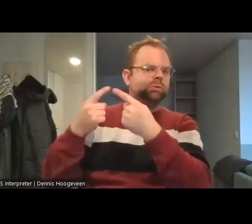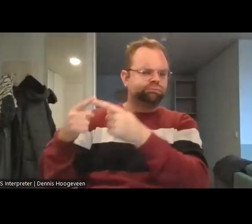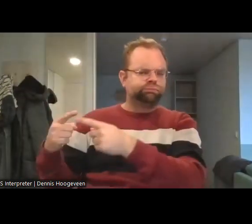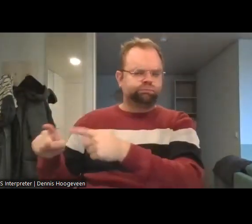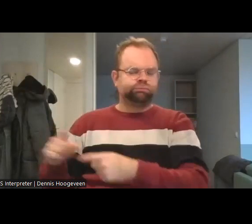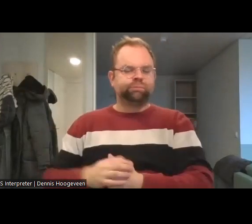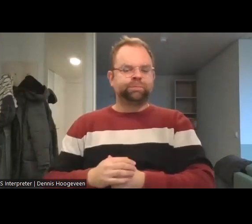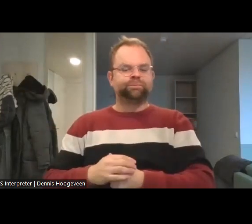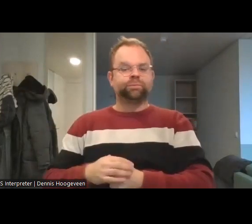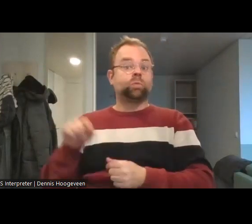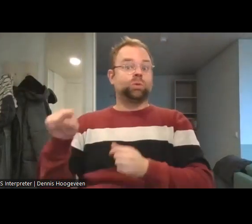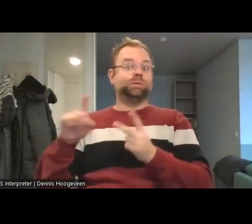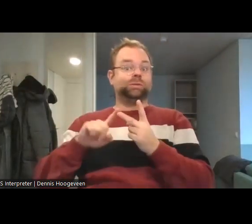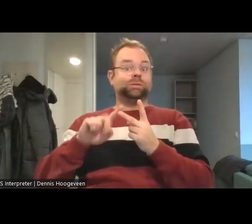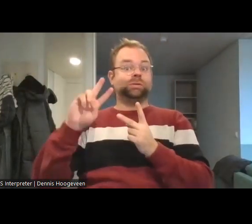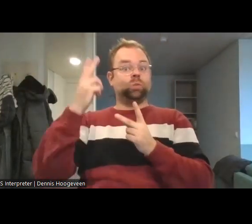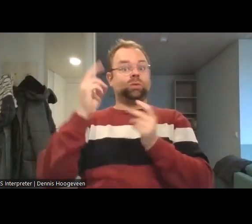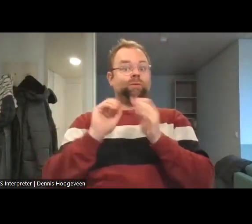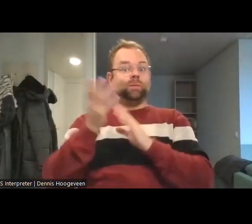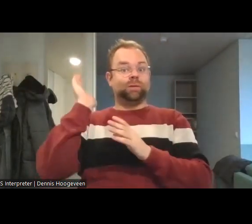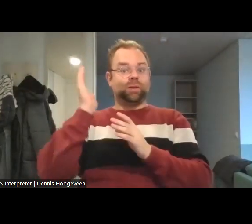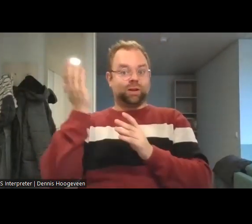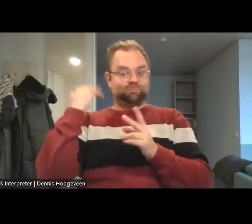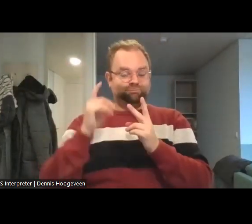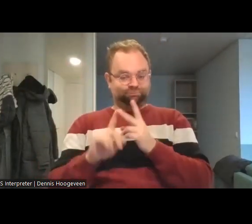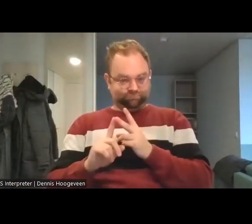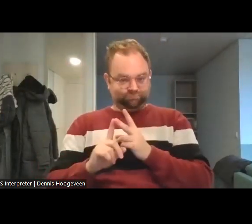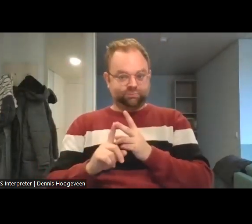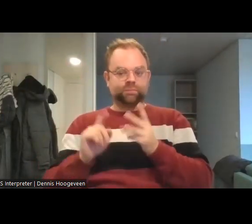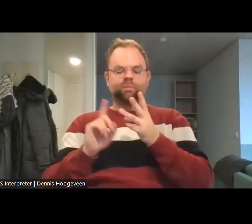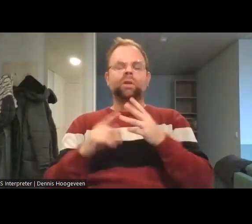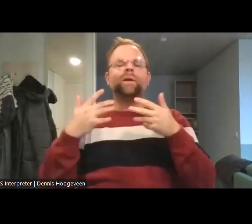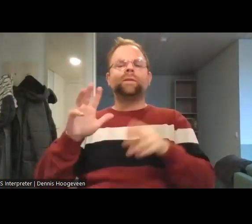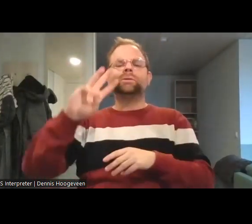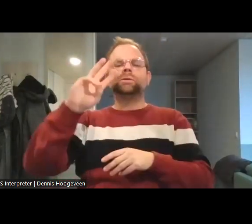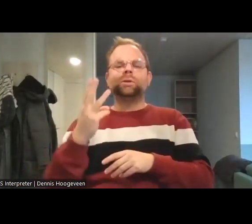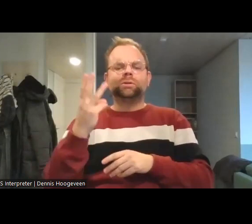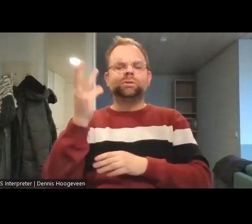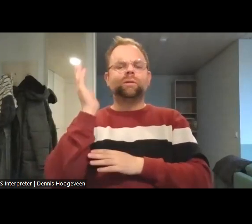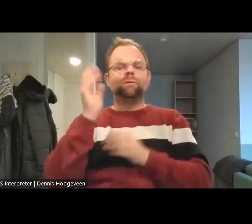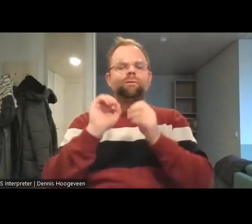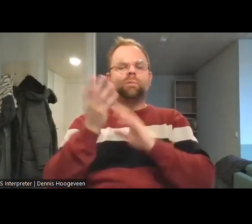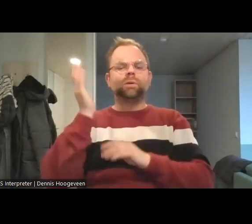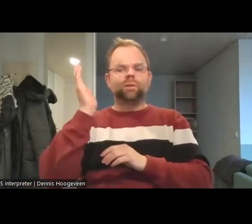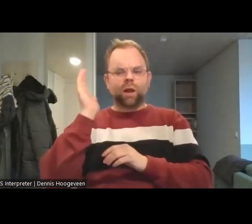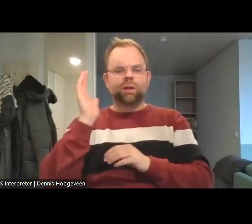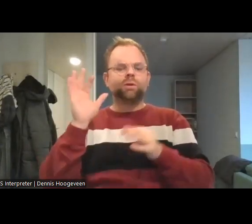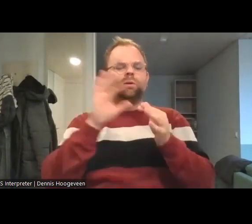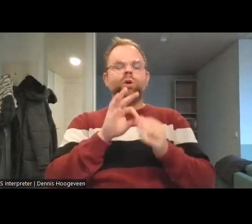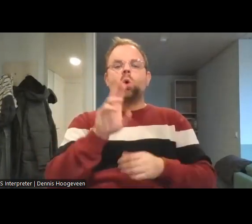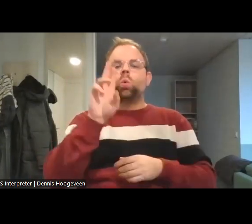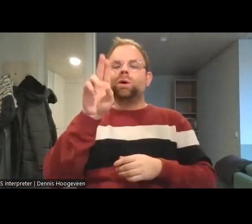on understanding the mandate of the UN Refugee Agency and